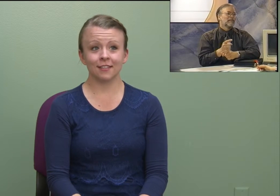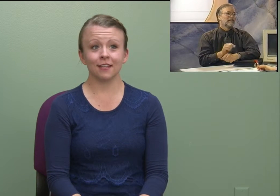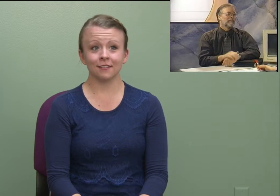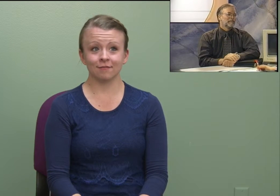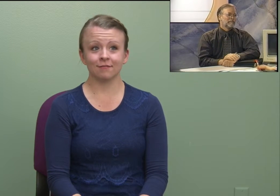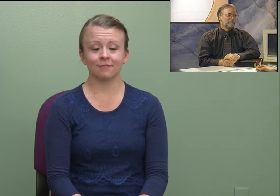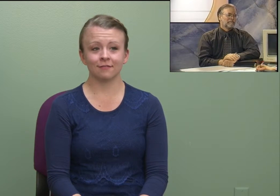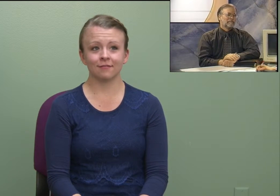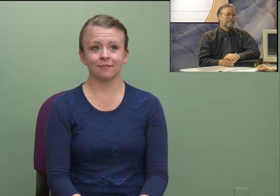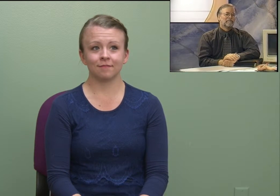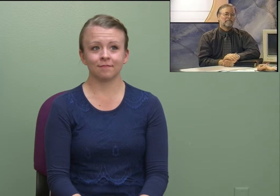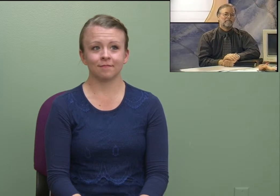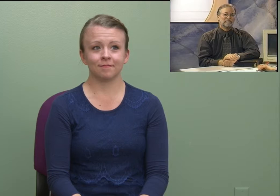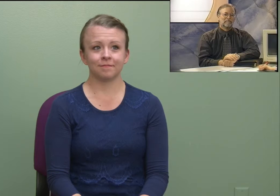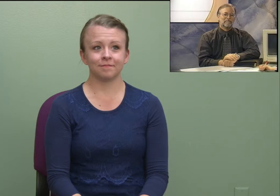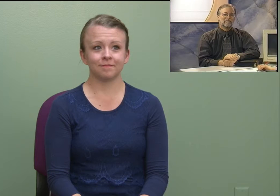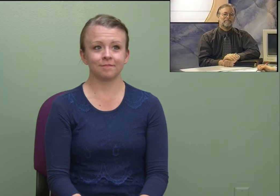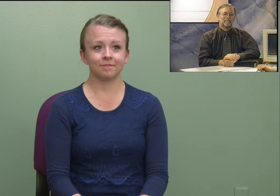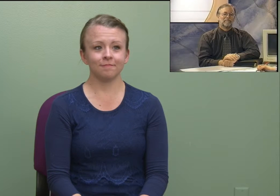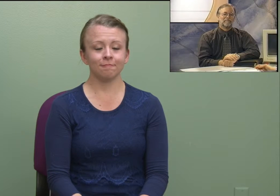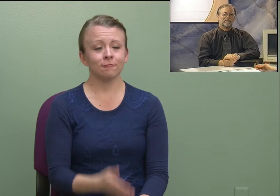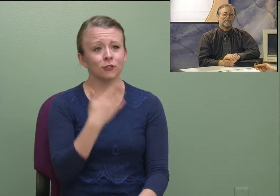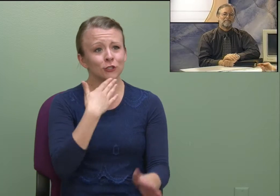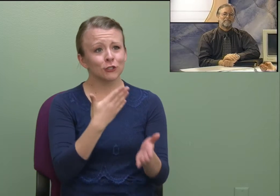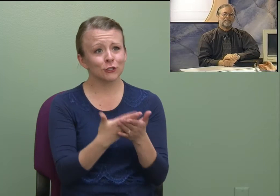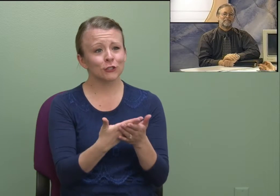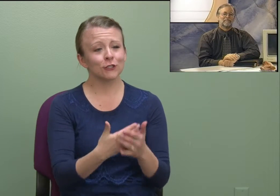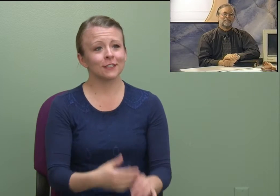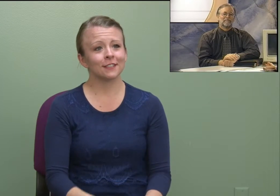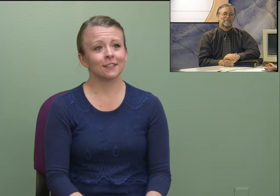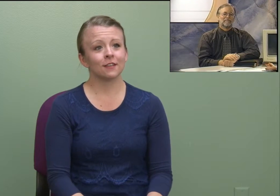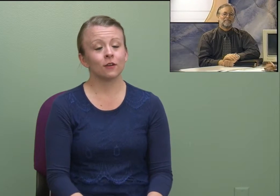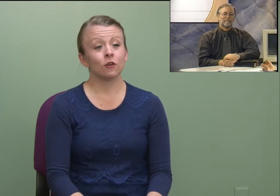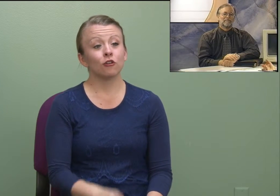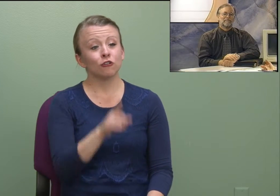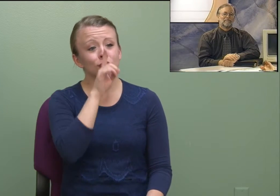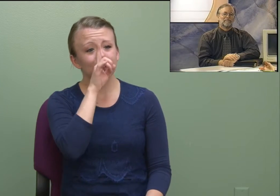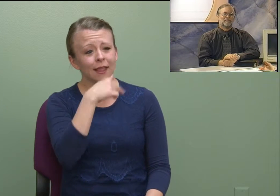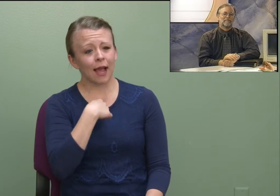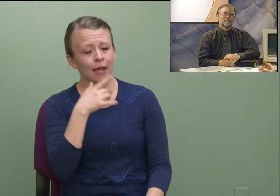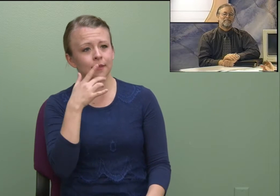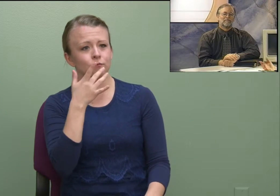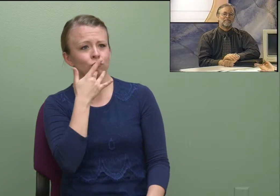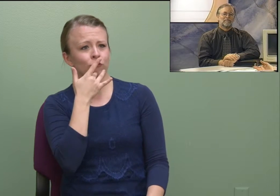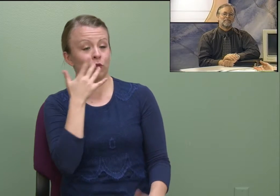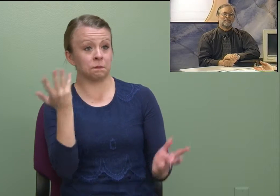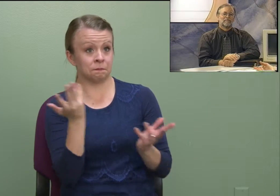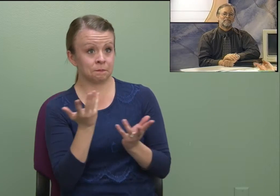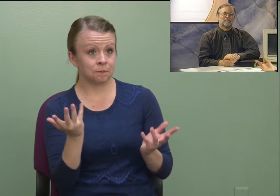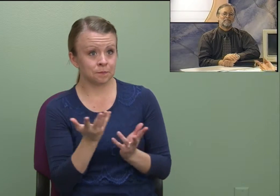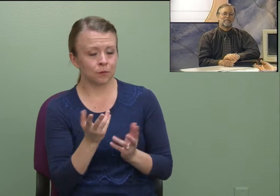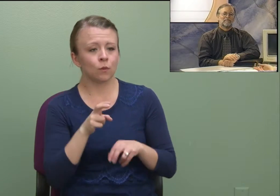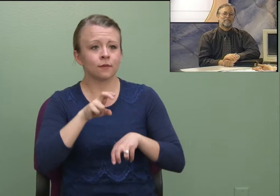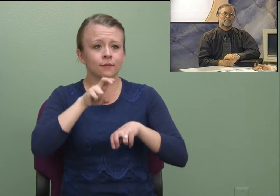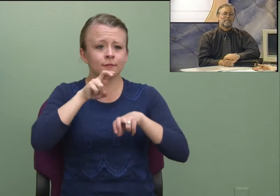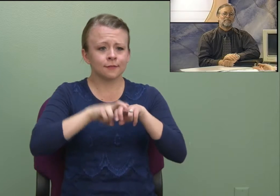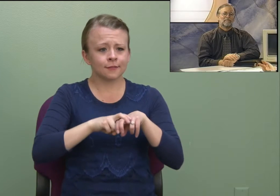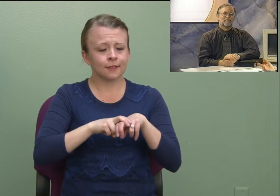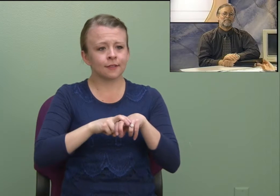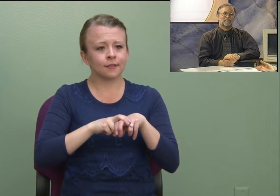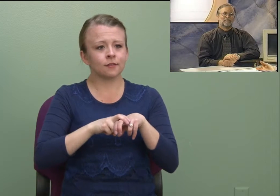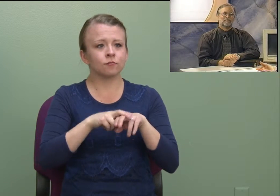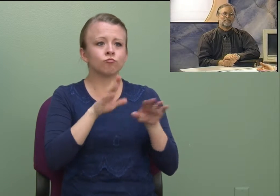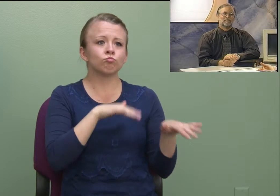Yes, I did. Good. So, really, I prefer just to sit